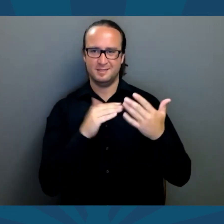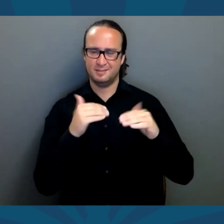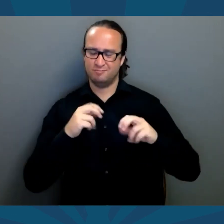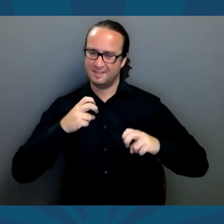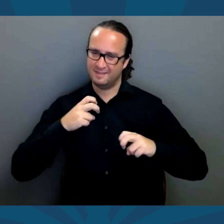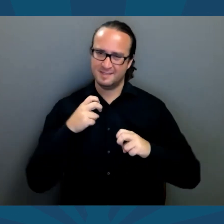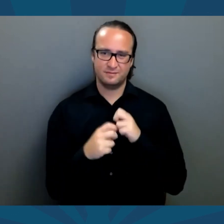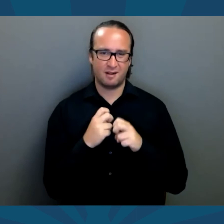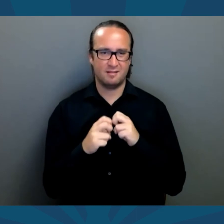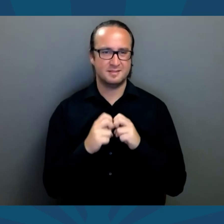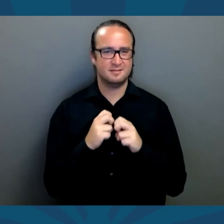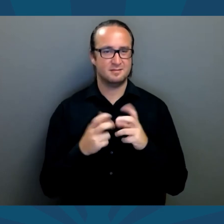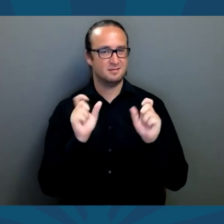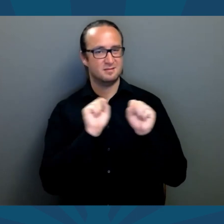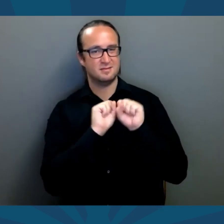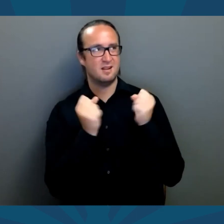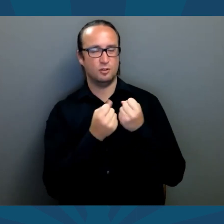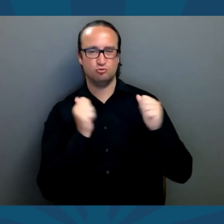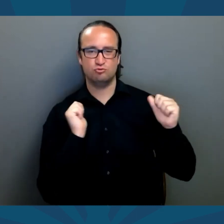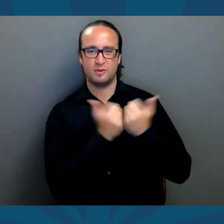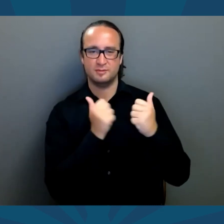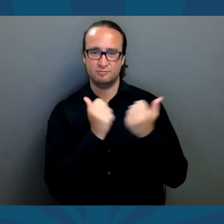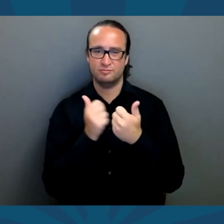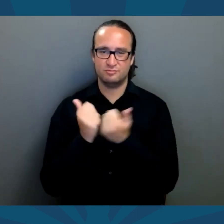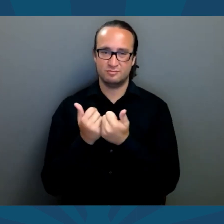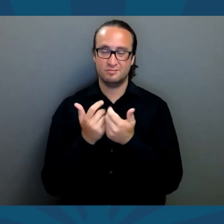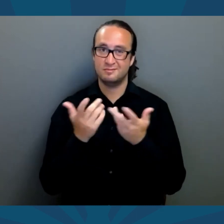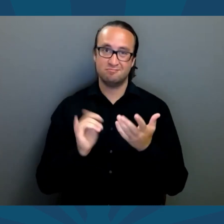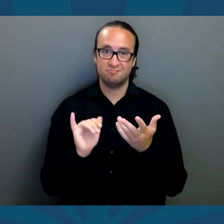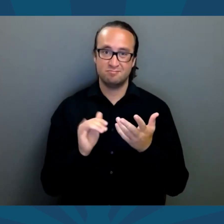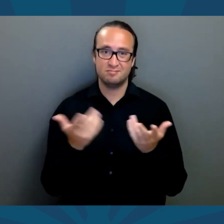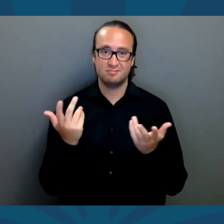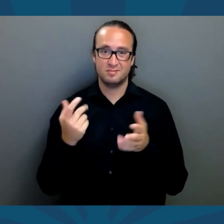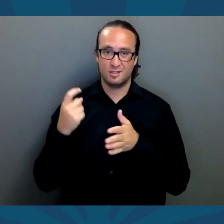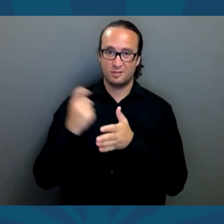such as rising housing costs and homelessness.